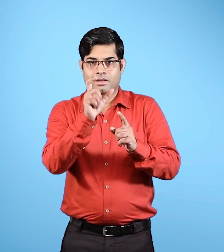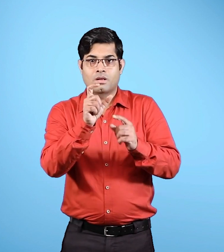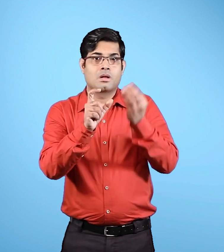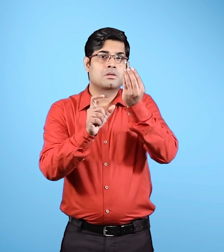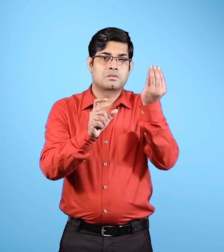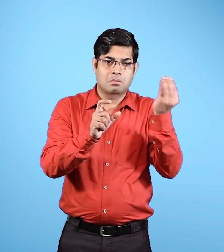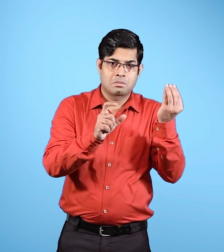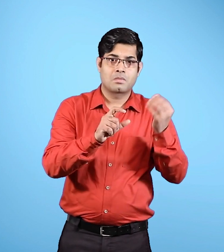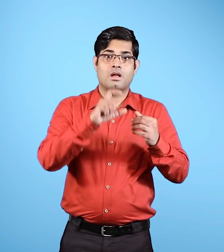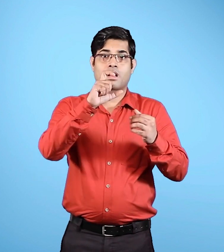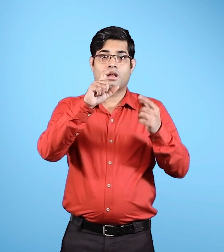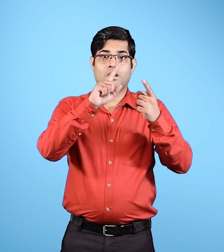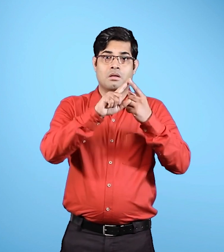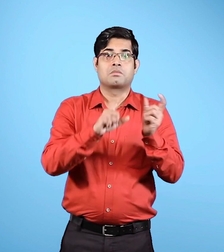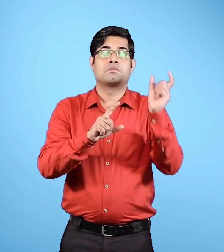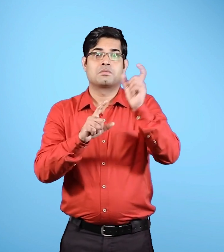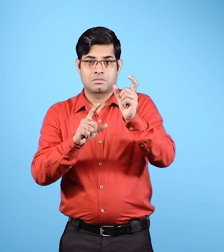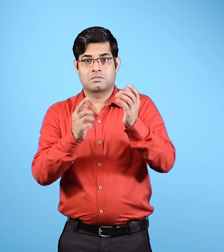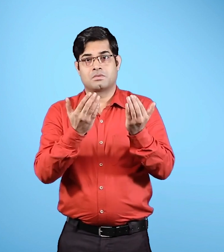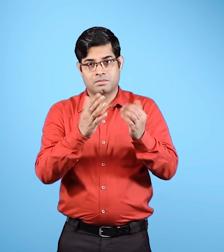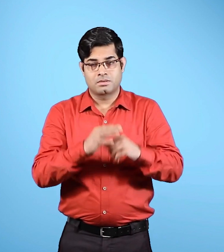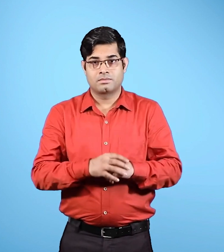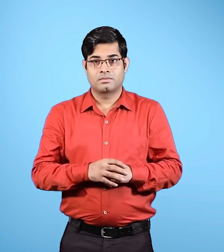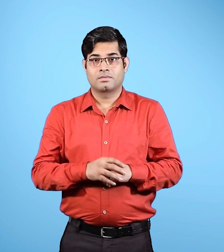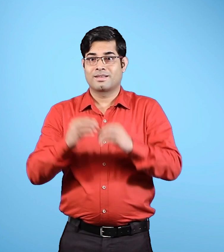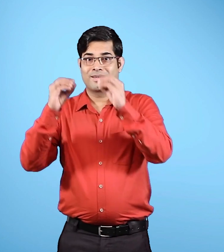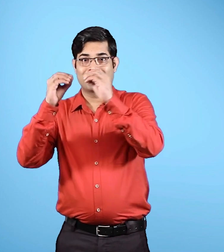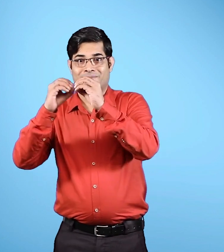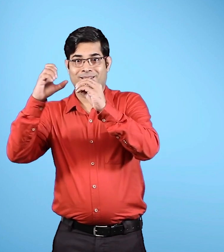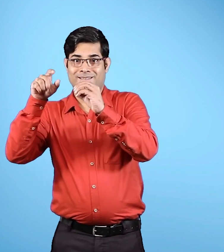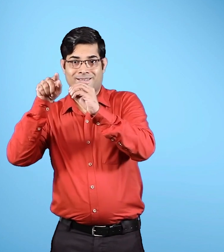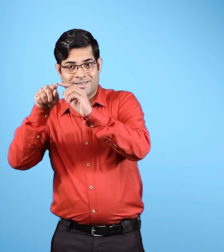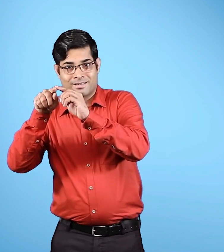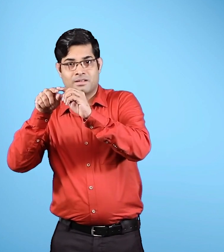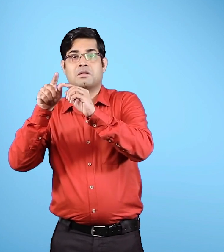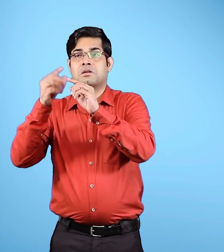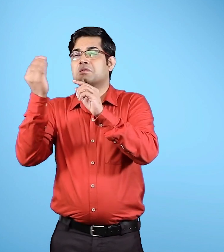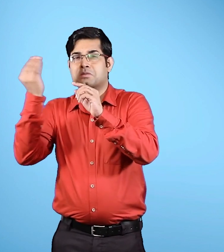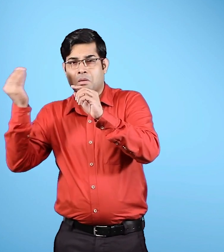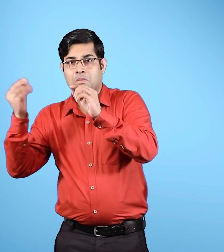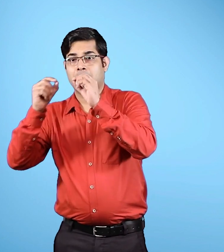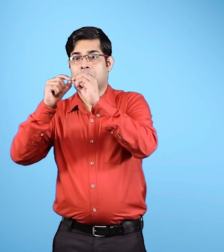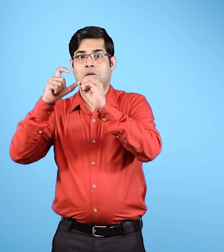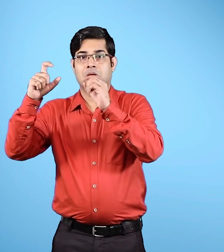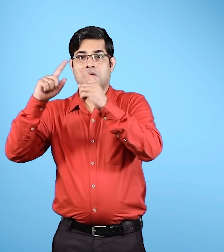Sometimes CE is used instead of AD and BCE instead